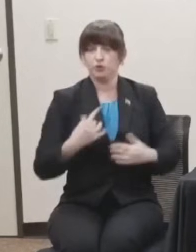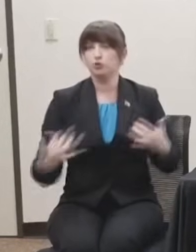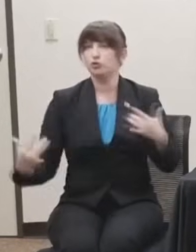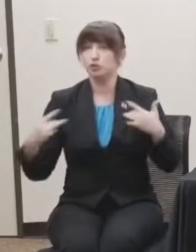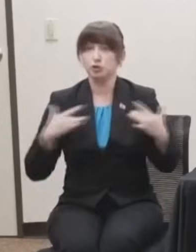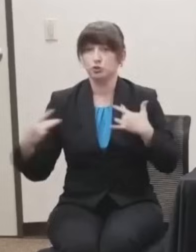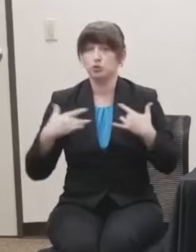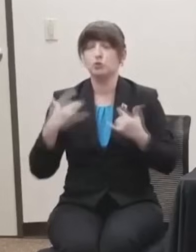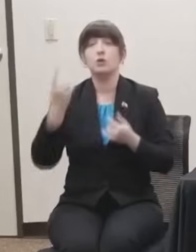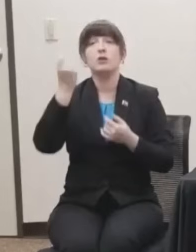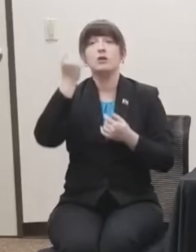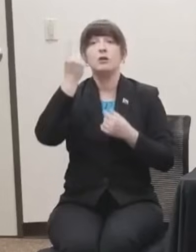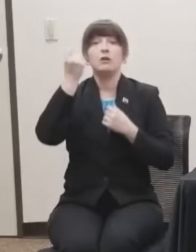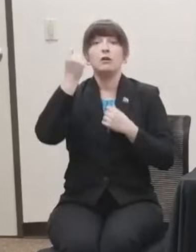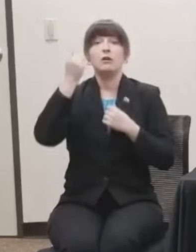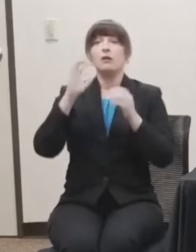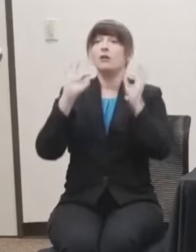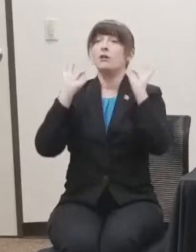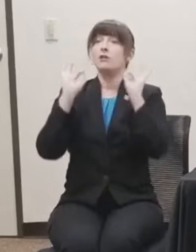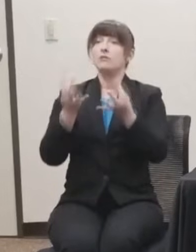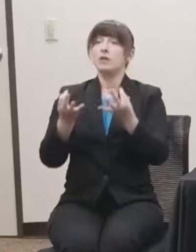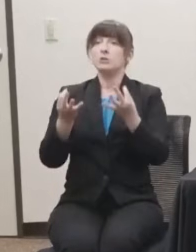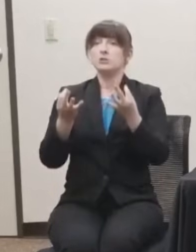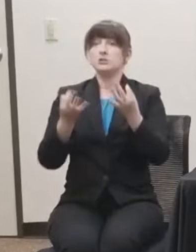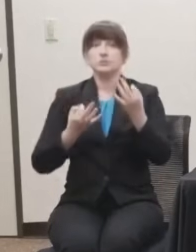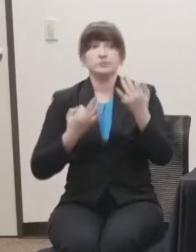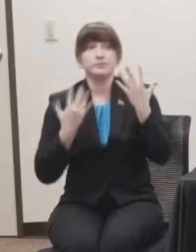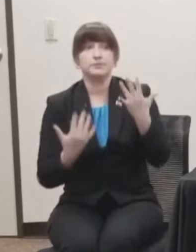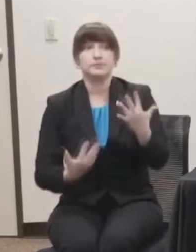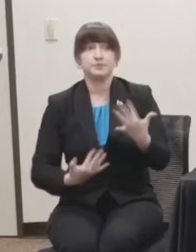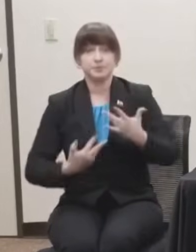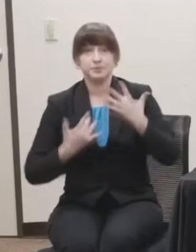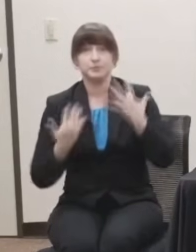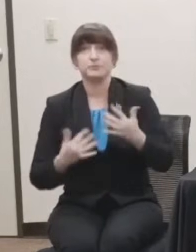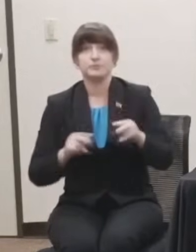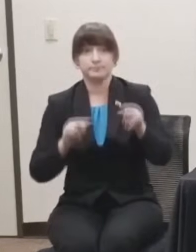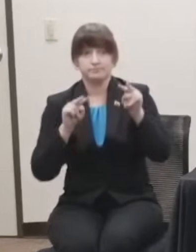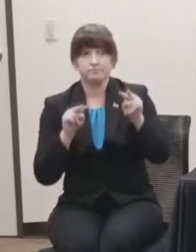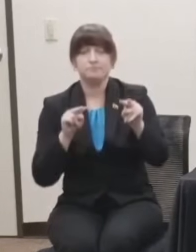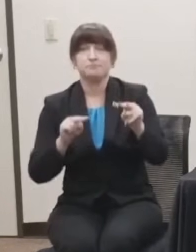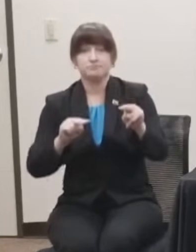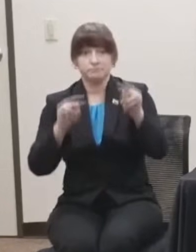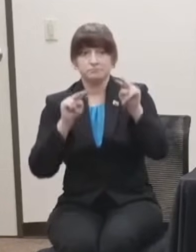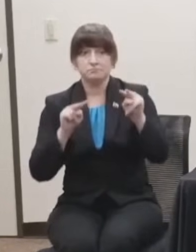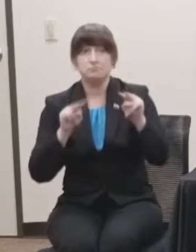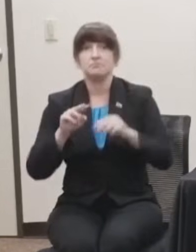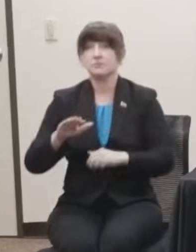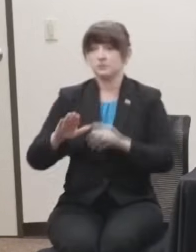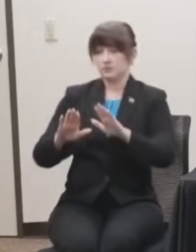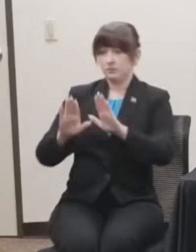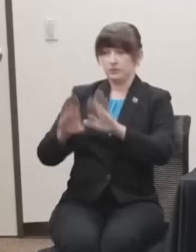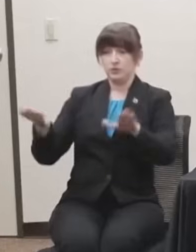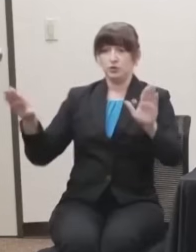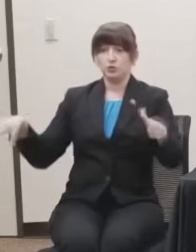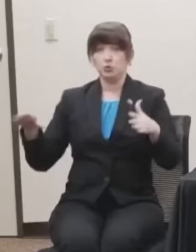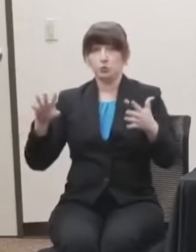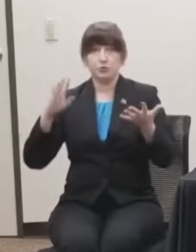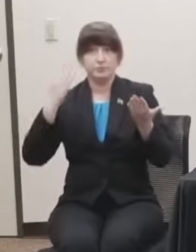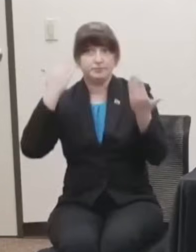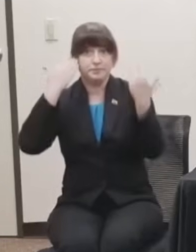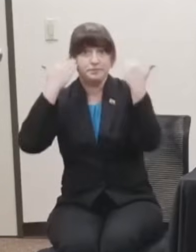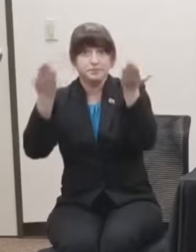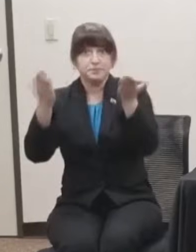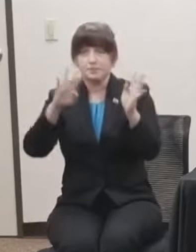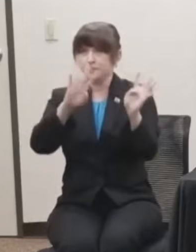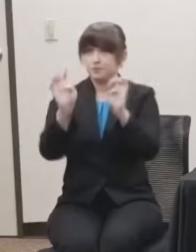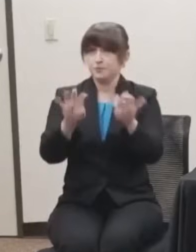still waiting to learn about their loved one. And we are working 24/7 to get the information that will be able to answer their